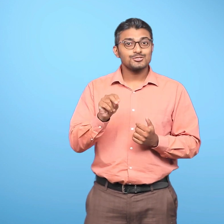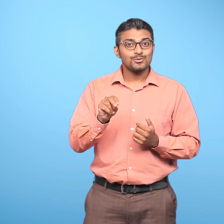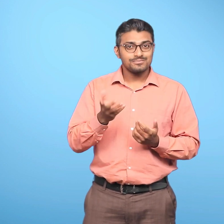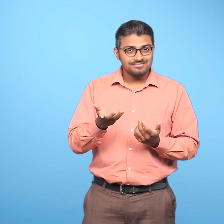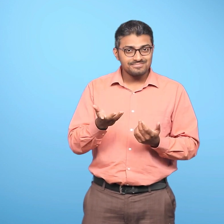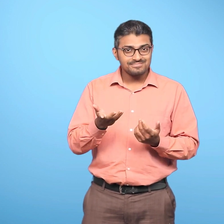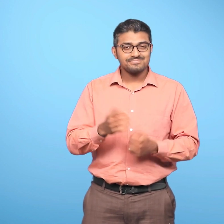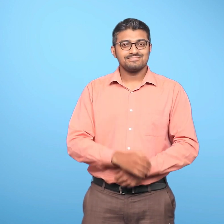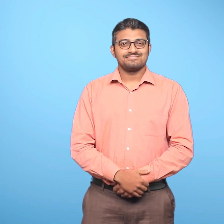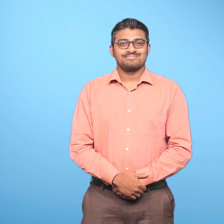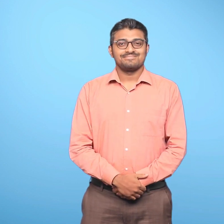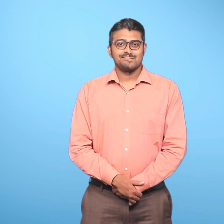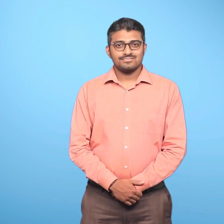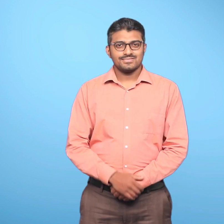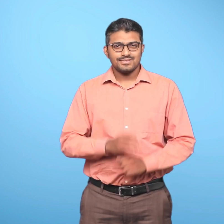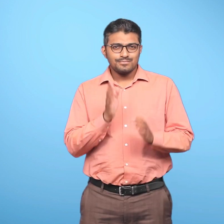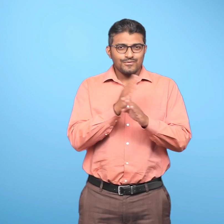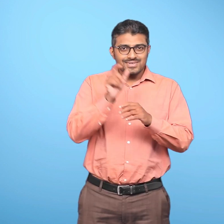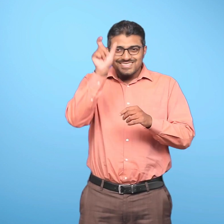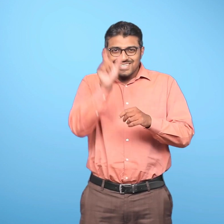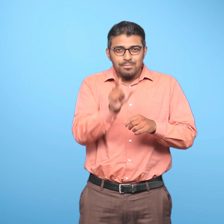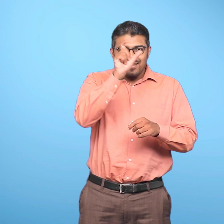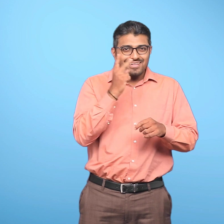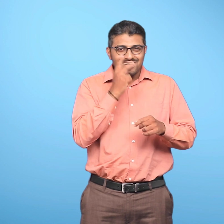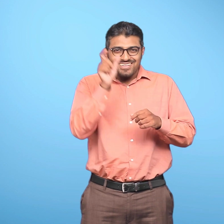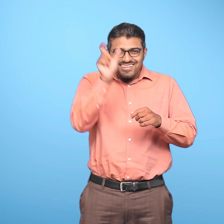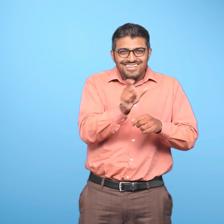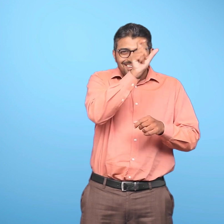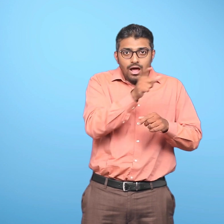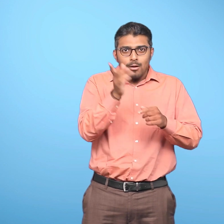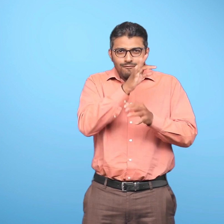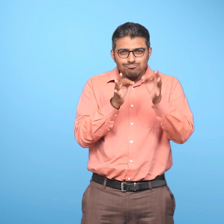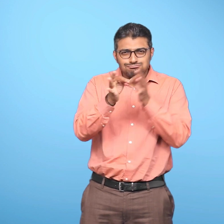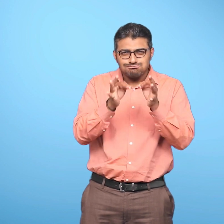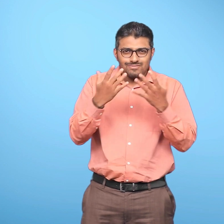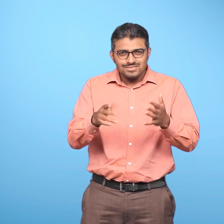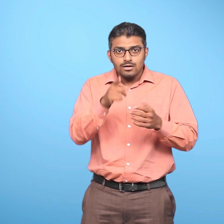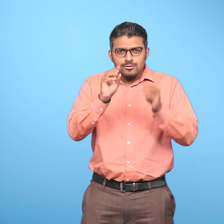Yes or no? Complete this table according to your observations.